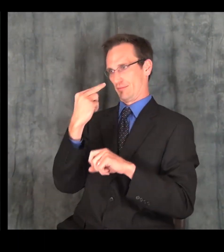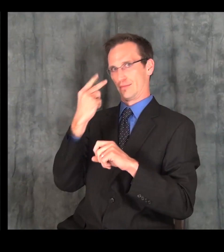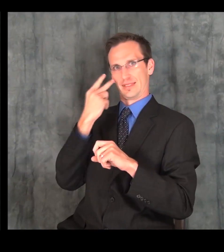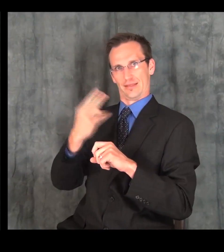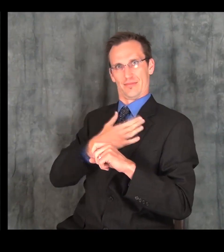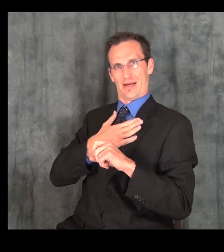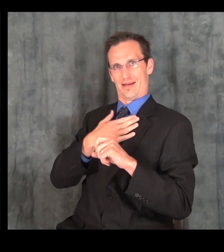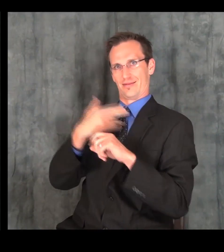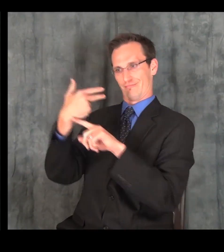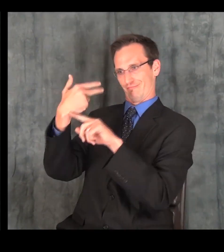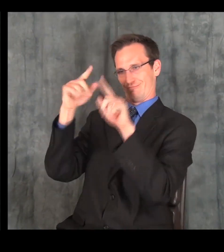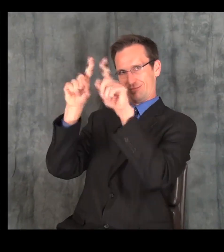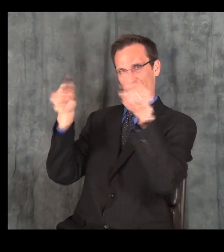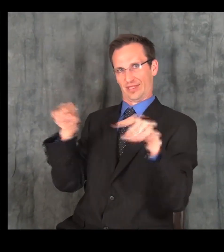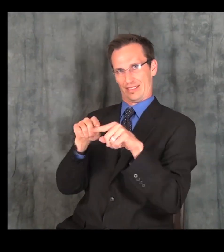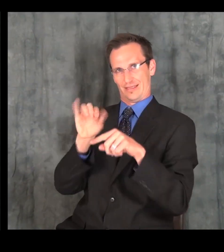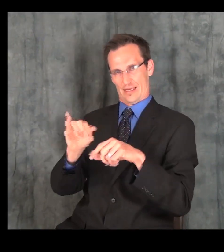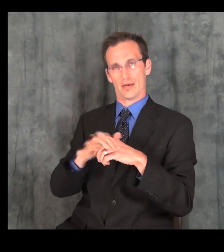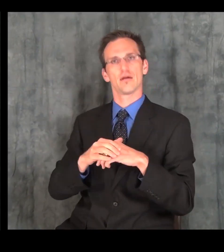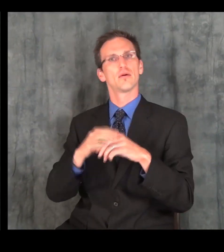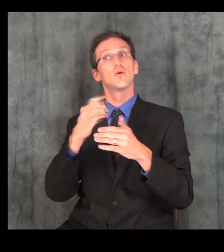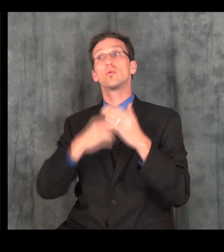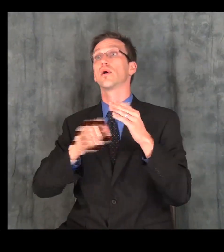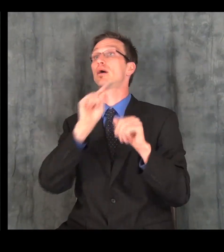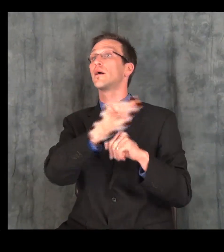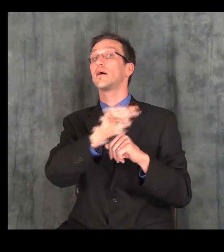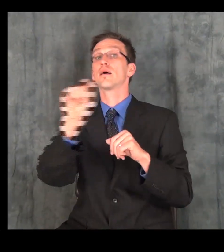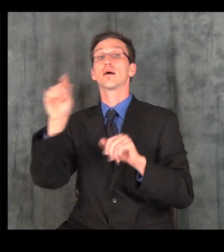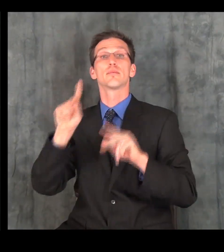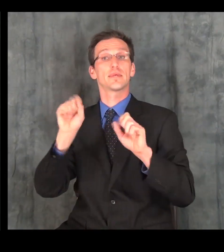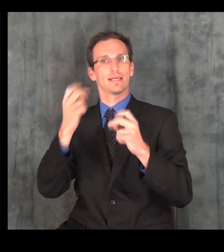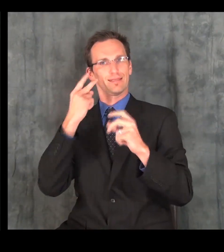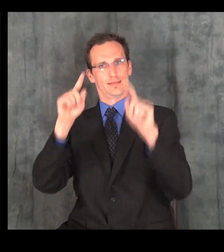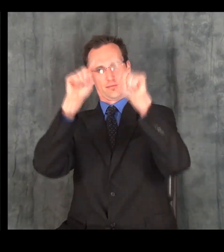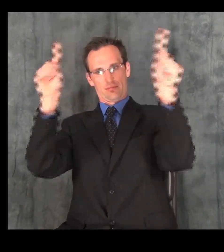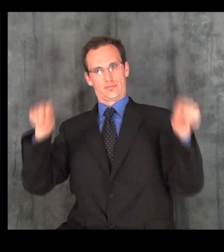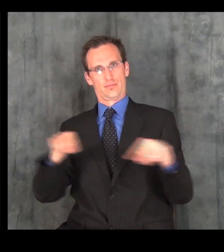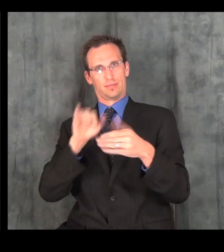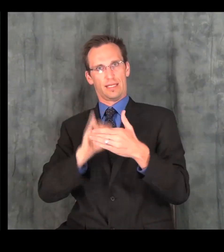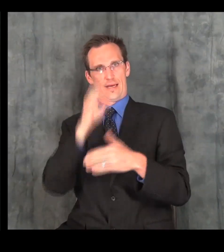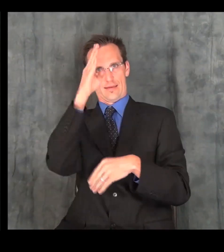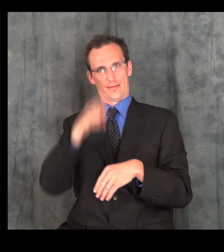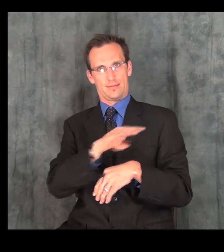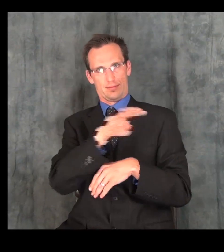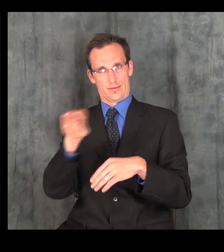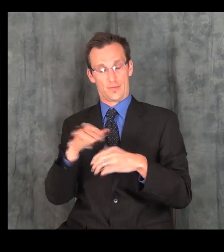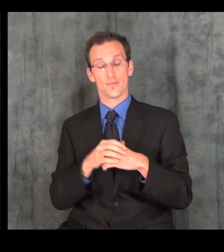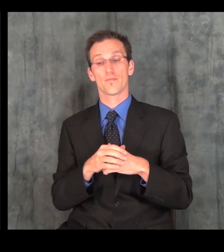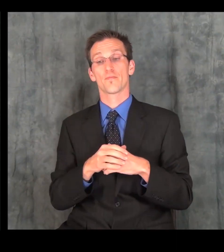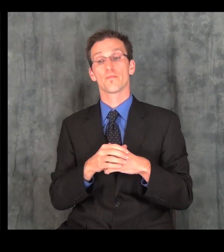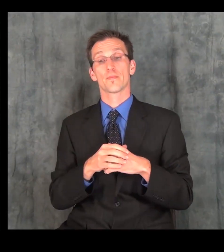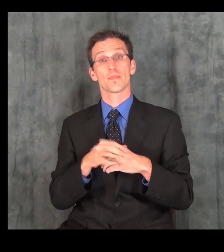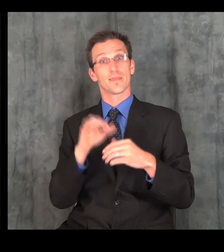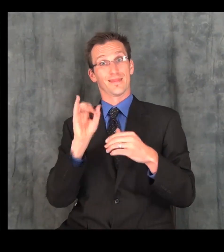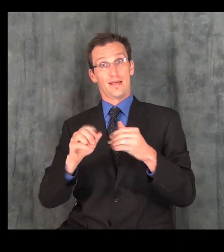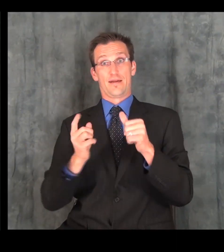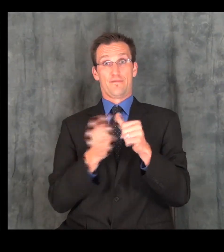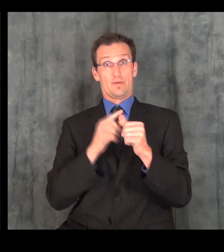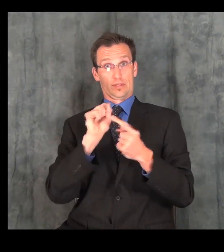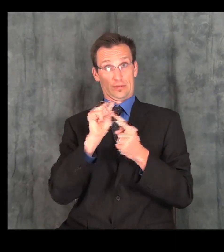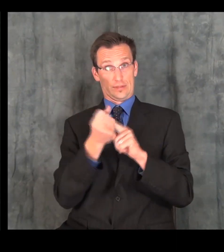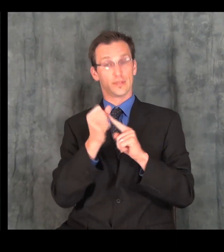in that screen. And that's what everybody could see. Now in this situation, the deaf person was in a remote witness